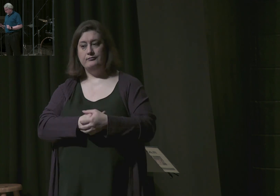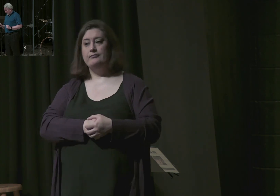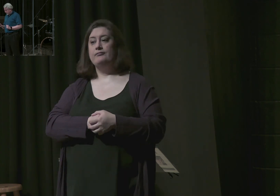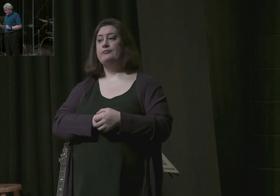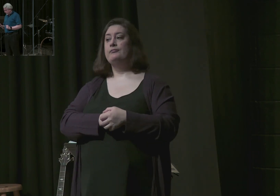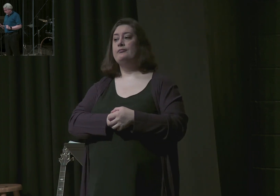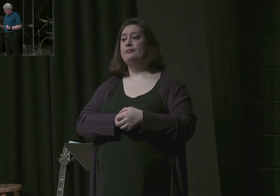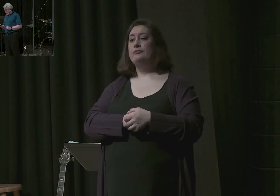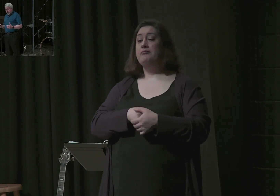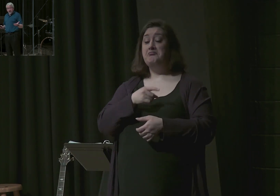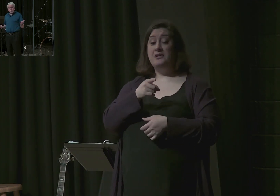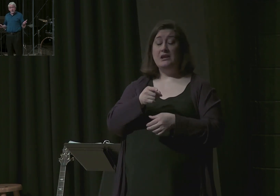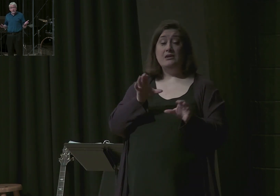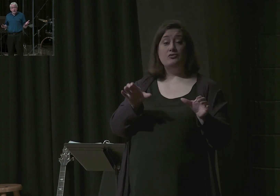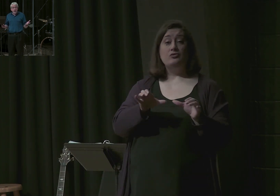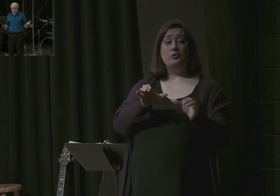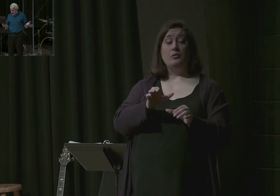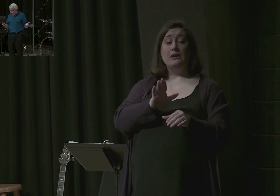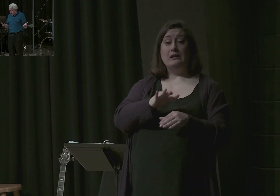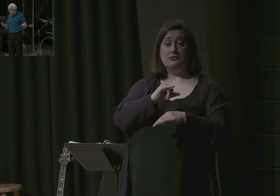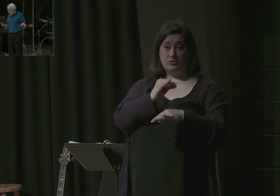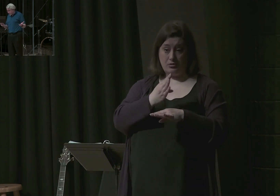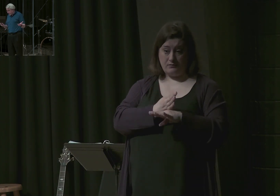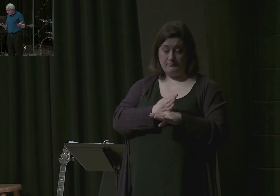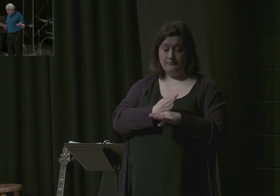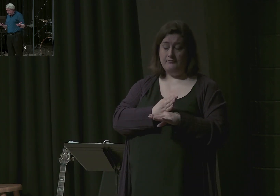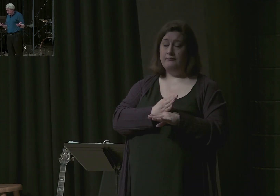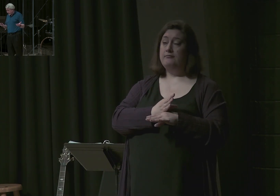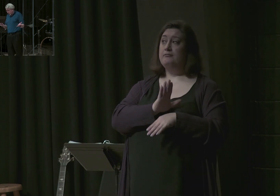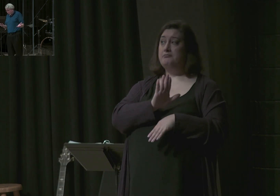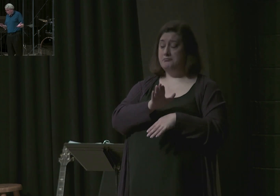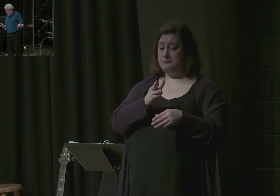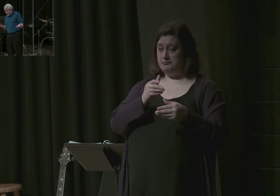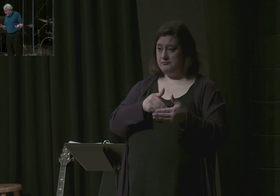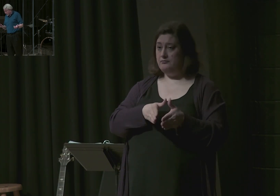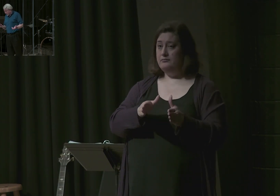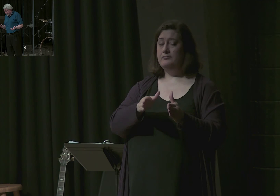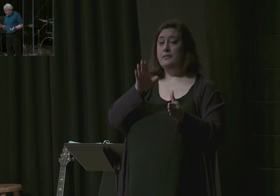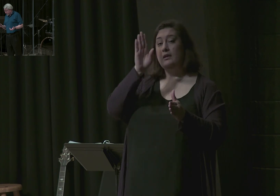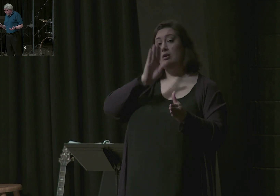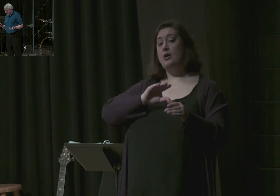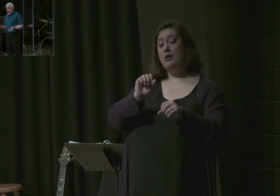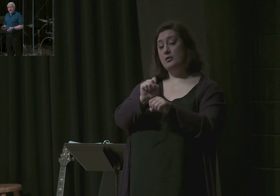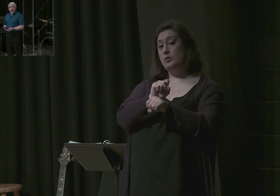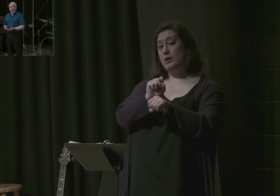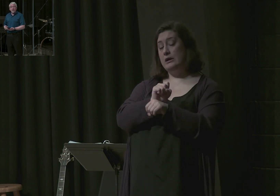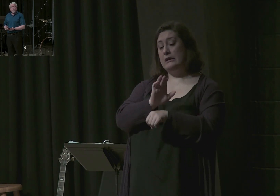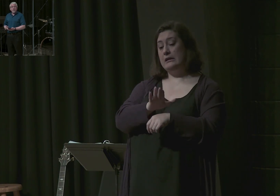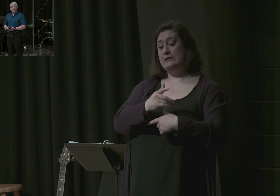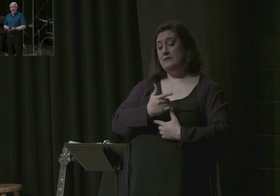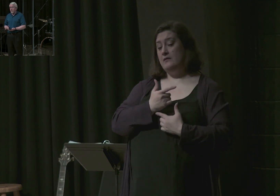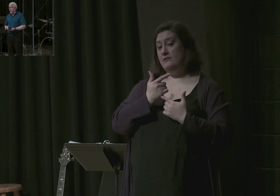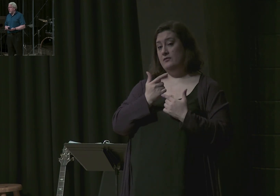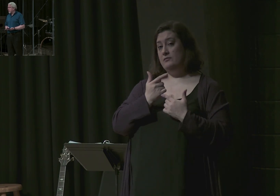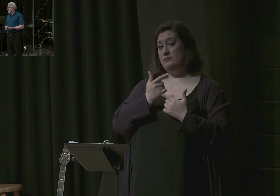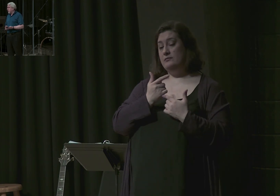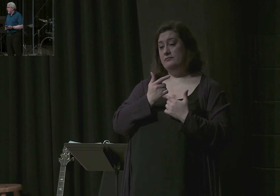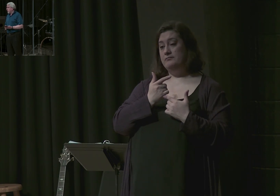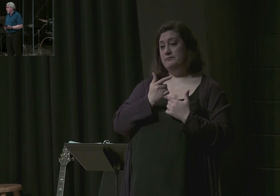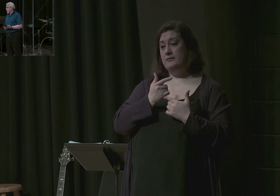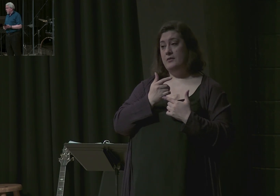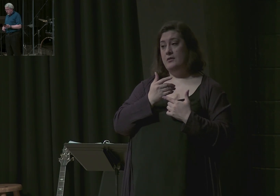work. Jacob is doing what he can and could, and God was at